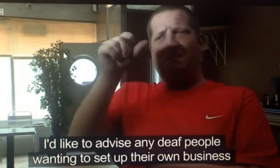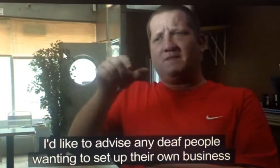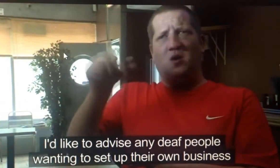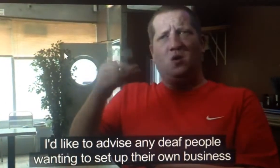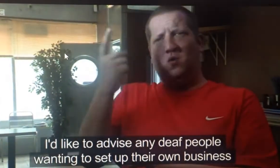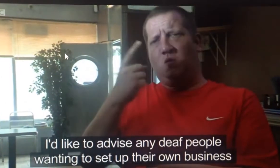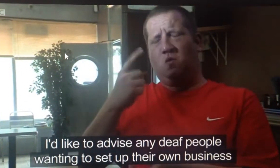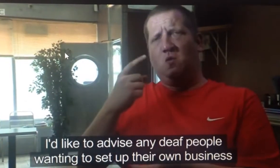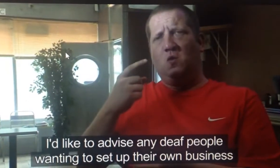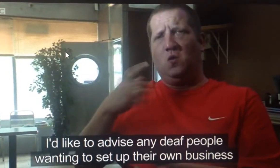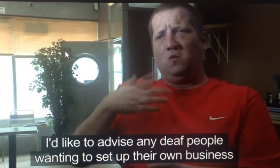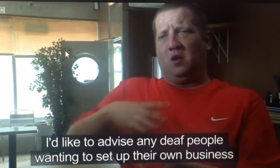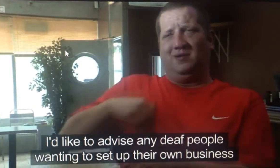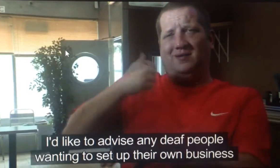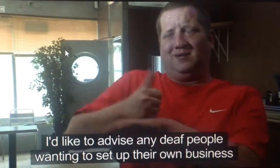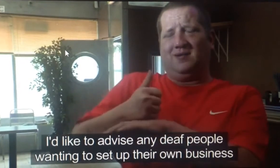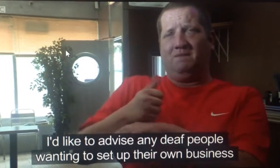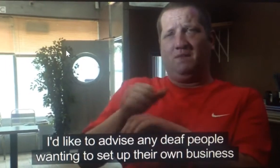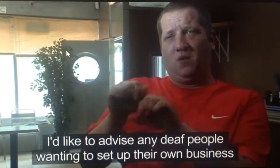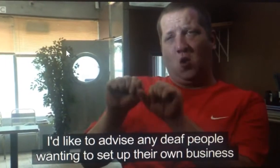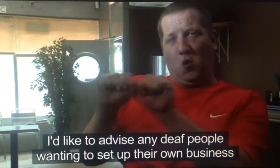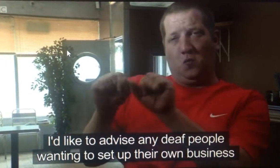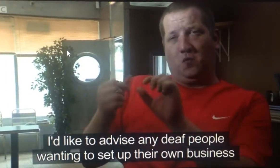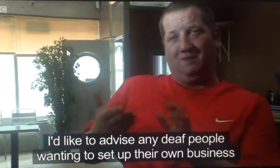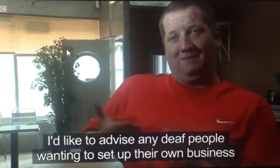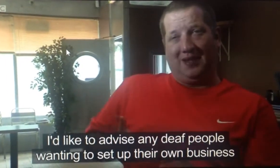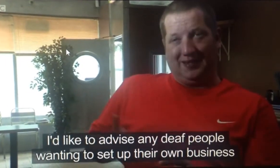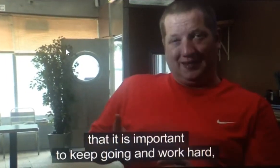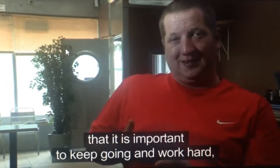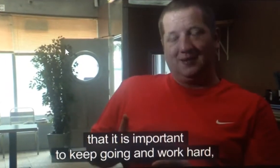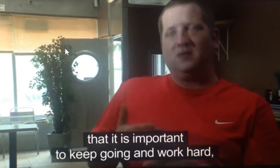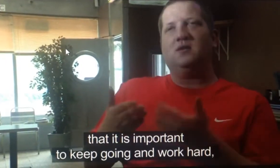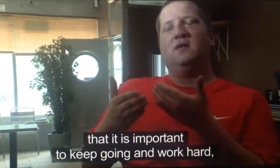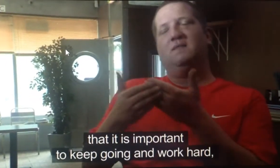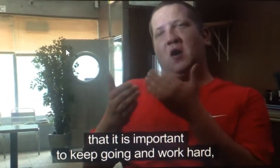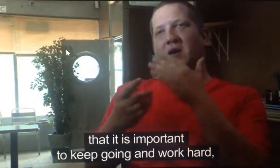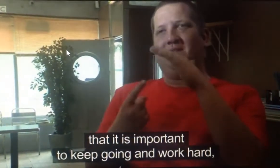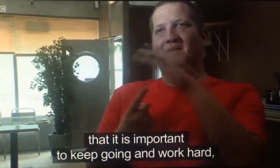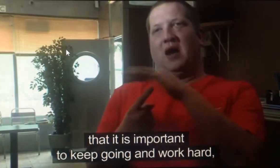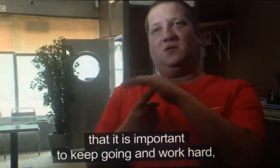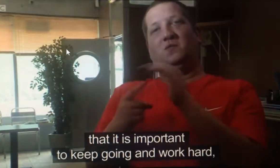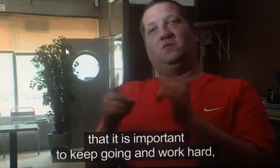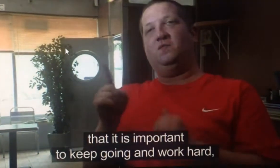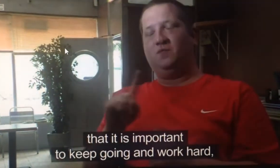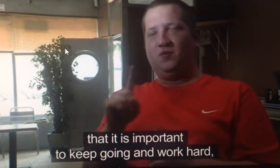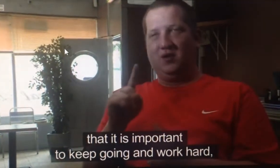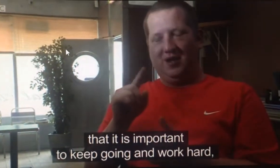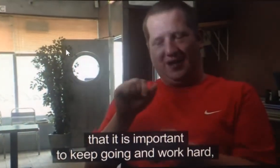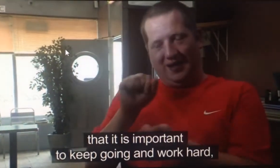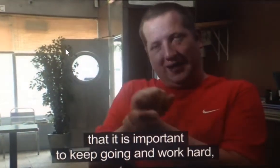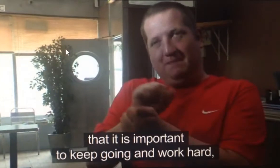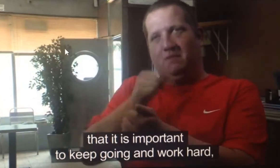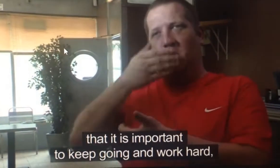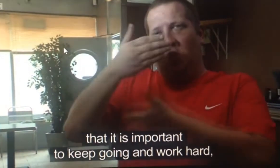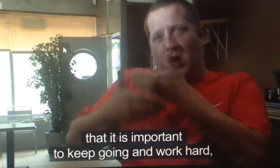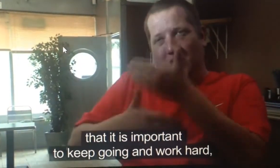why is any deaf people wanting to set up their own business that it is important to keep going and work hard